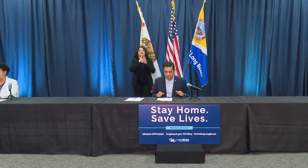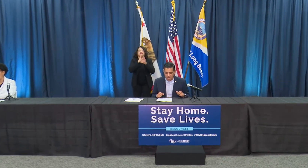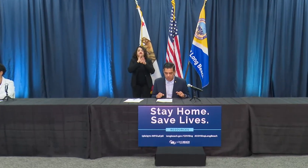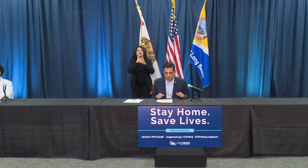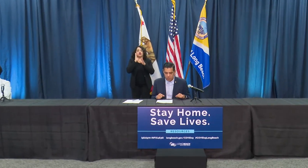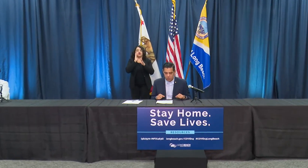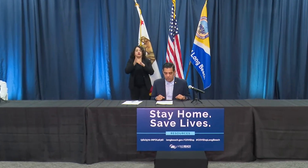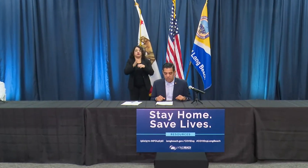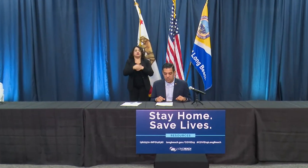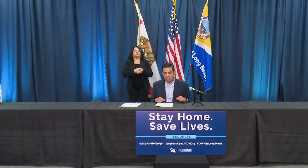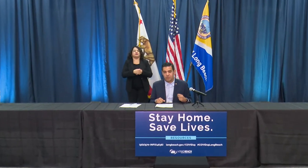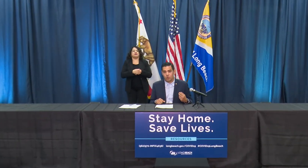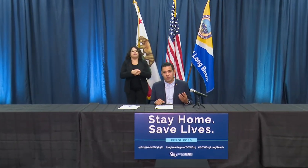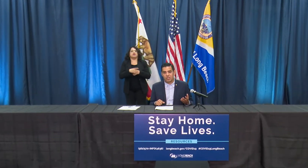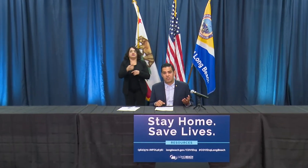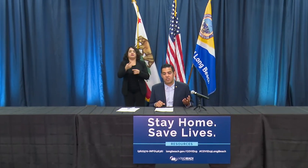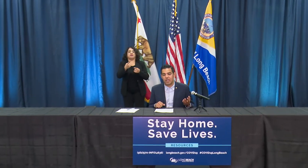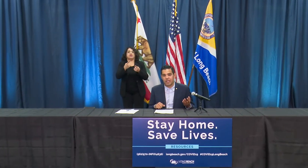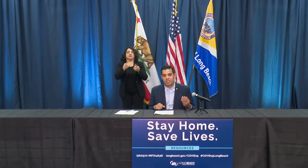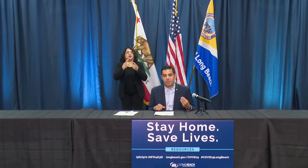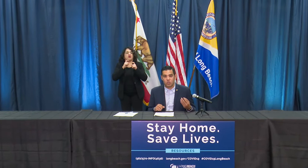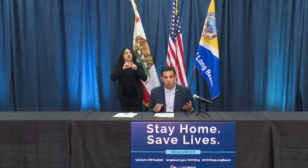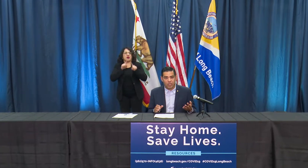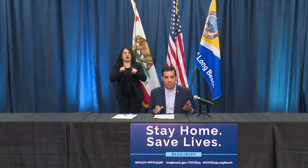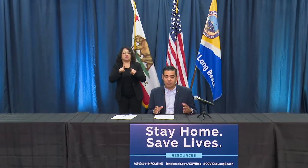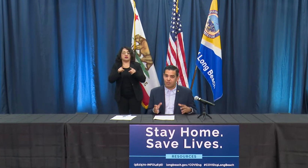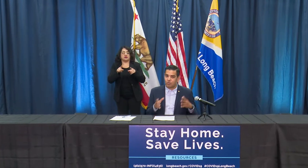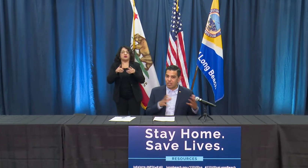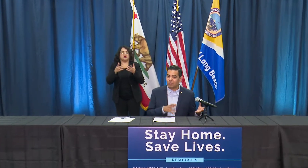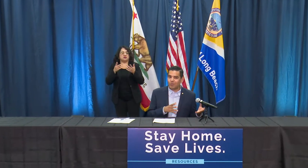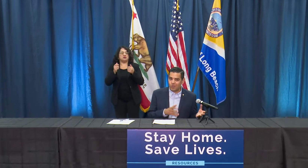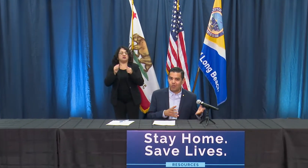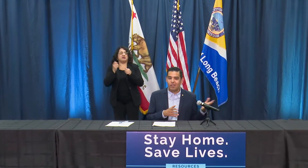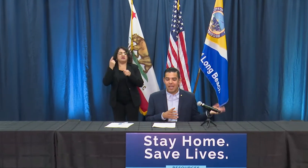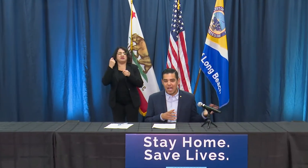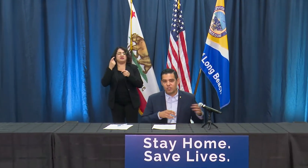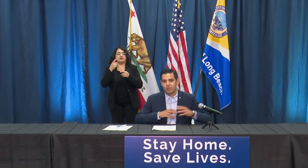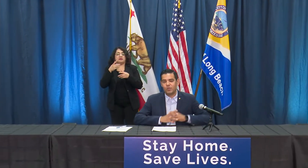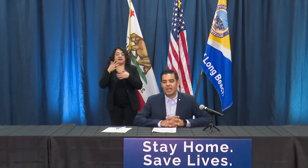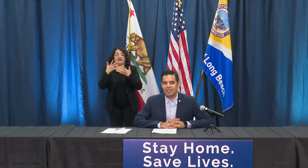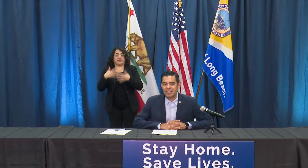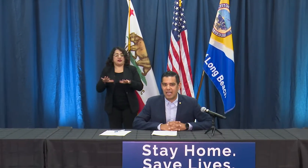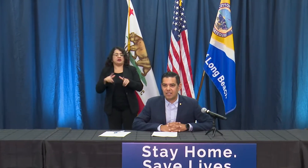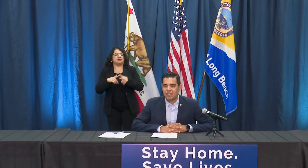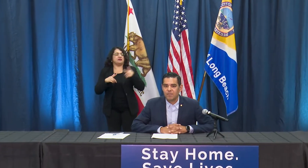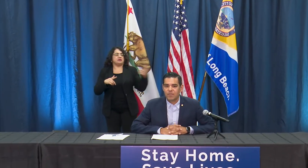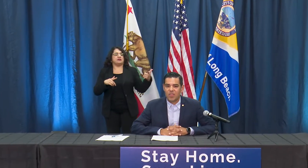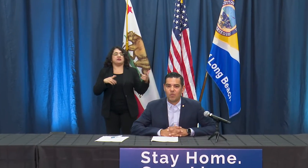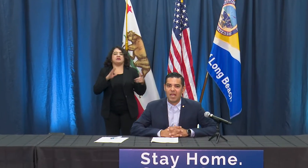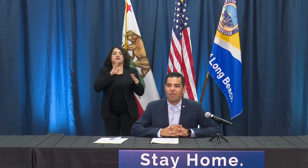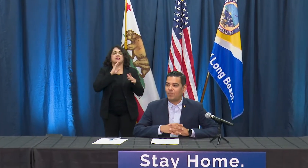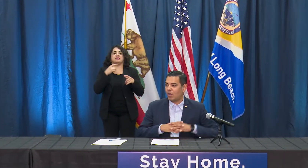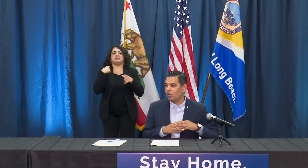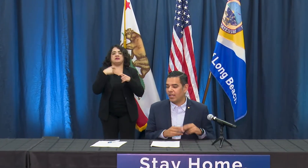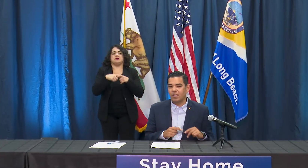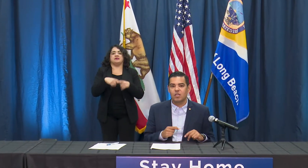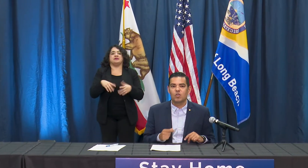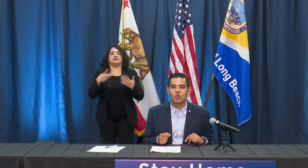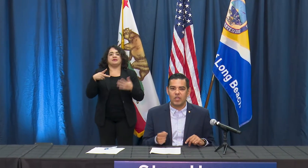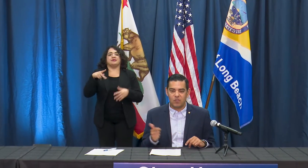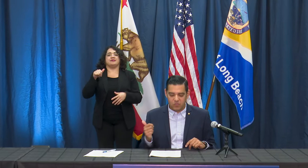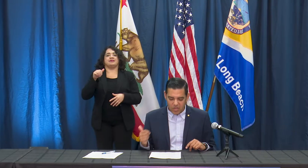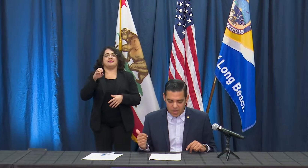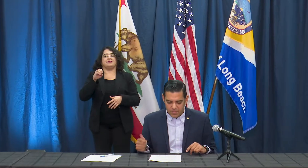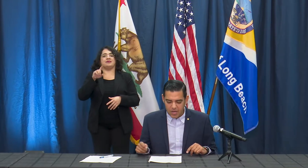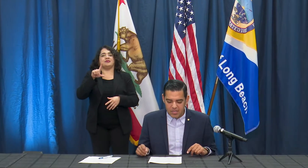questions. And so, si tienes preguntas en español o quieres escuchar esto en español, Alice will be doing it at the end. And then we have Paola,